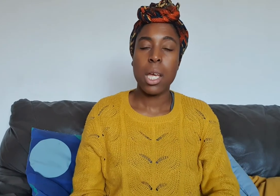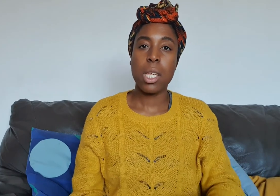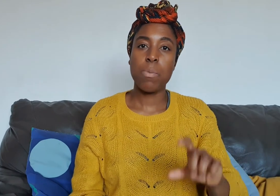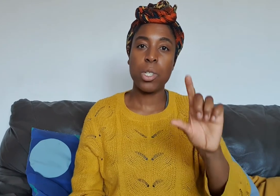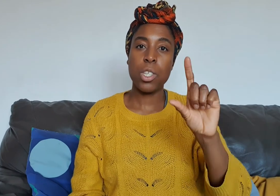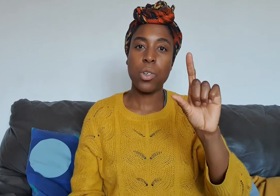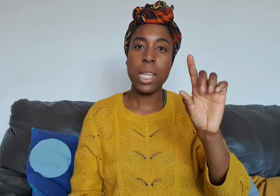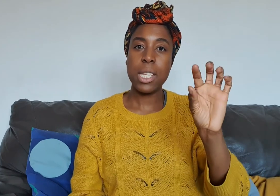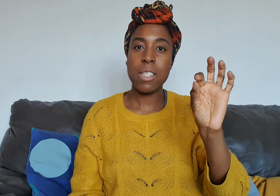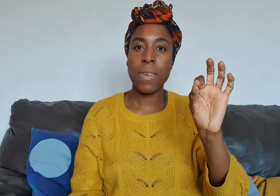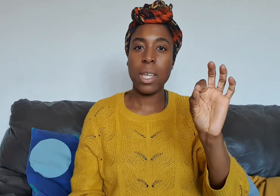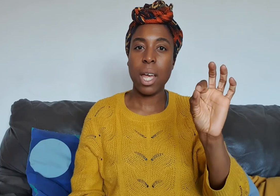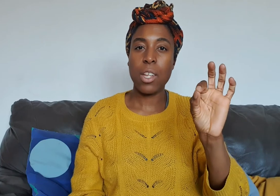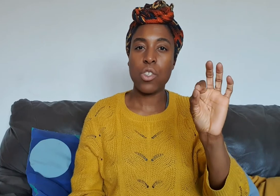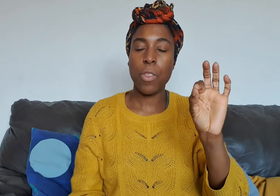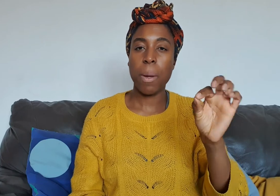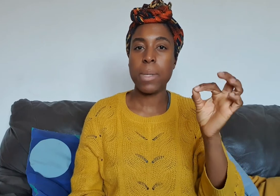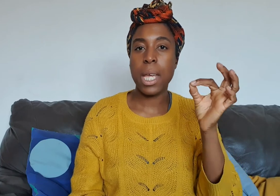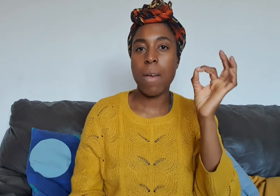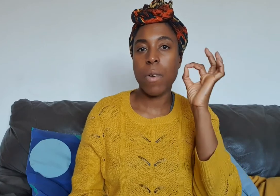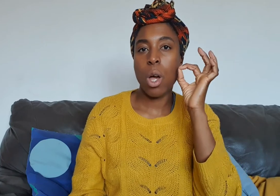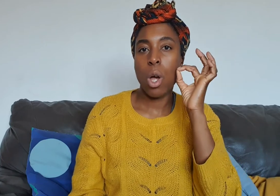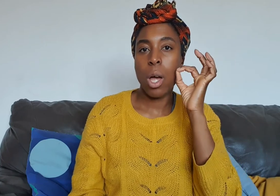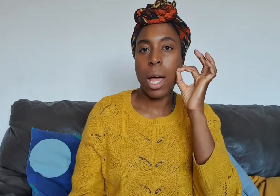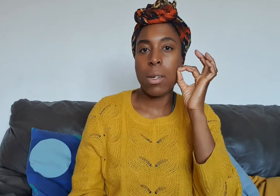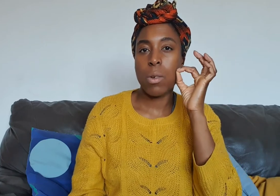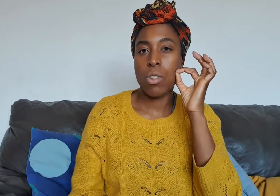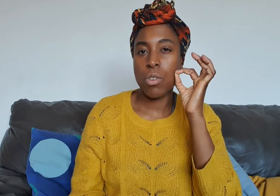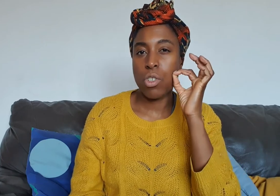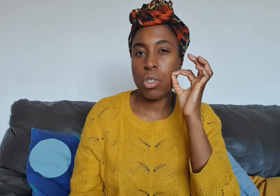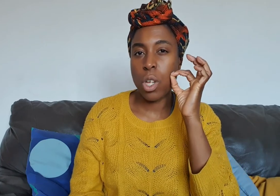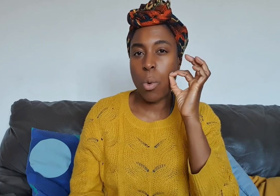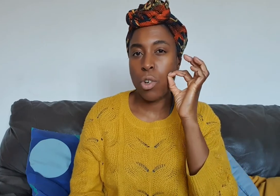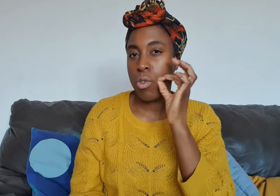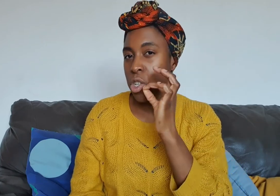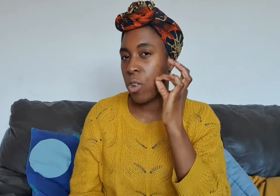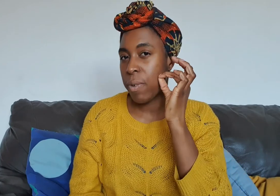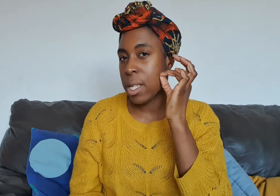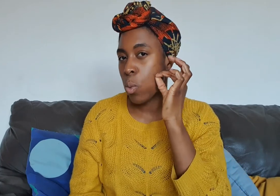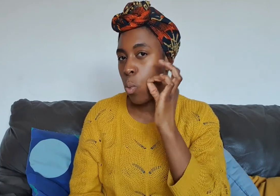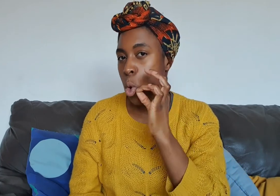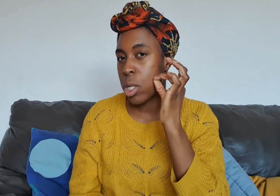is putting your index finger and your thumb together and just go across your face. Water.